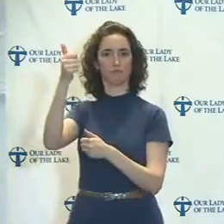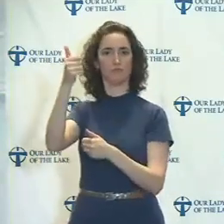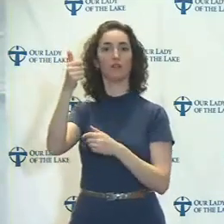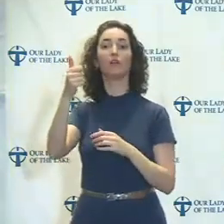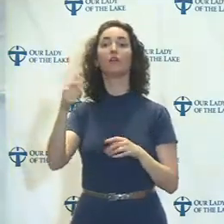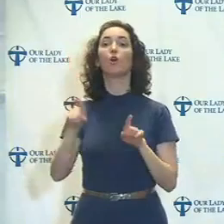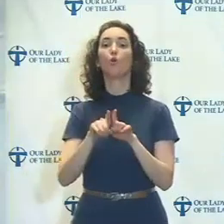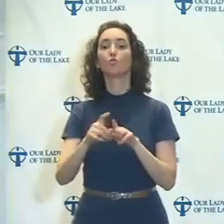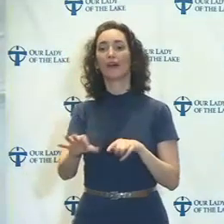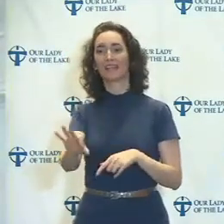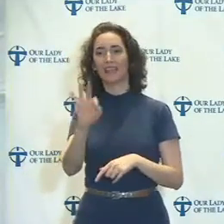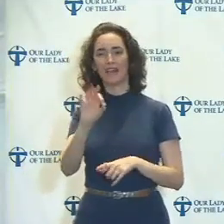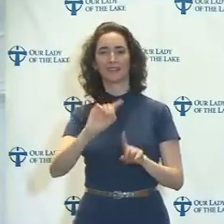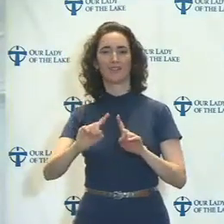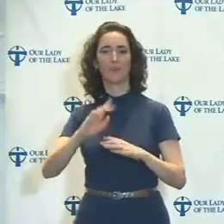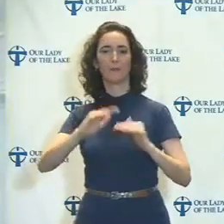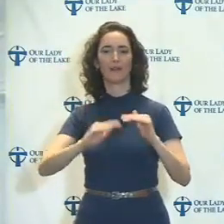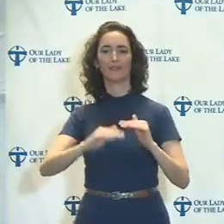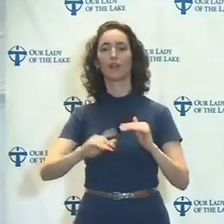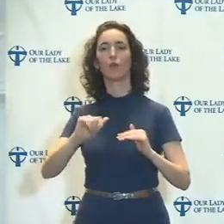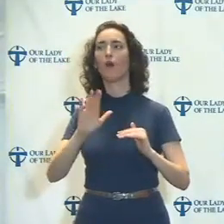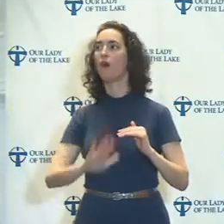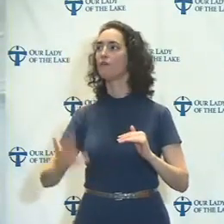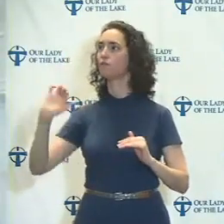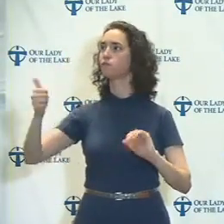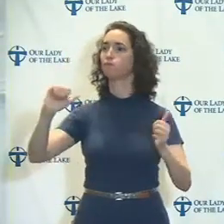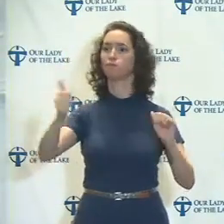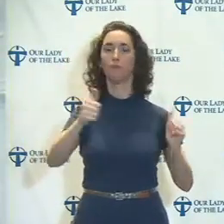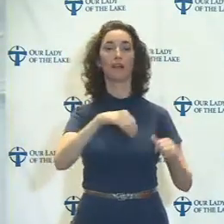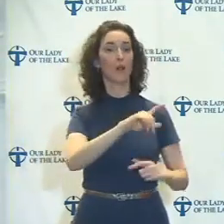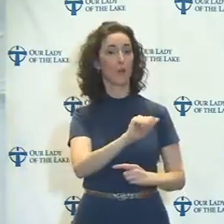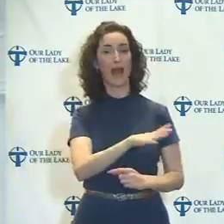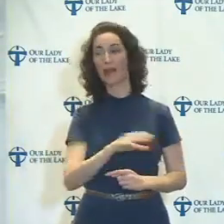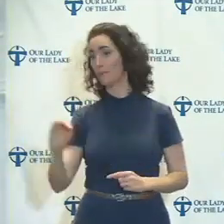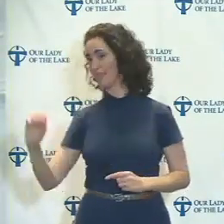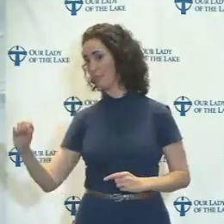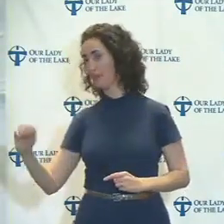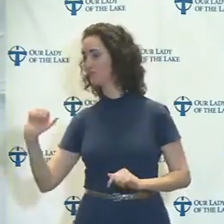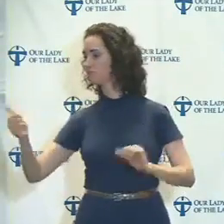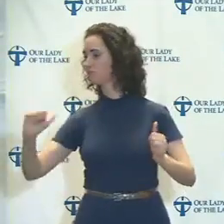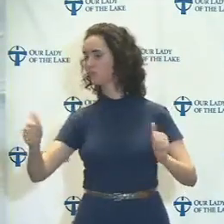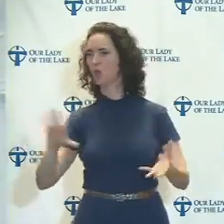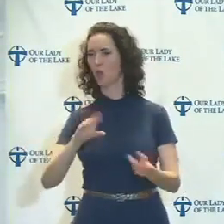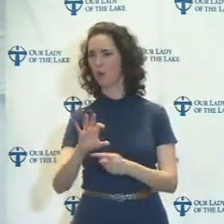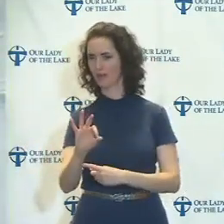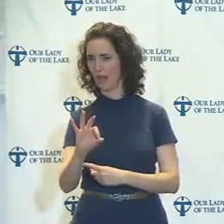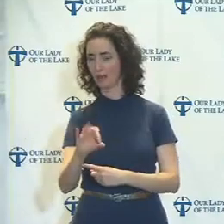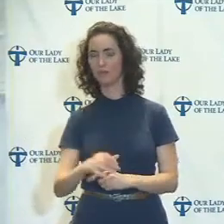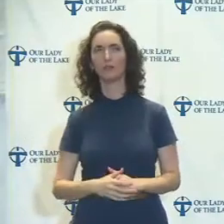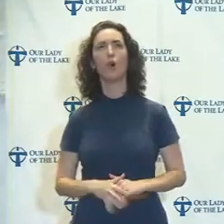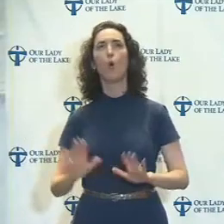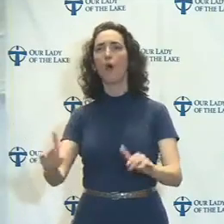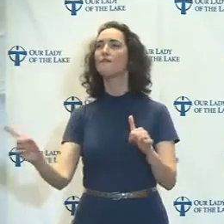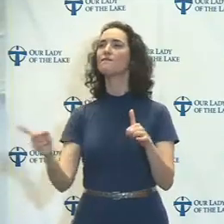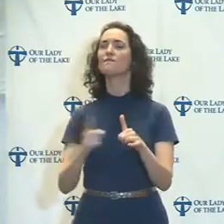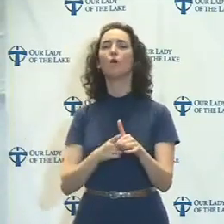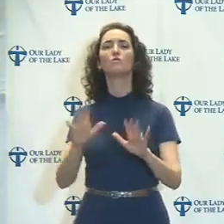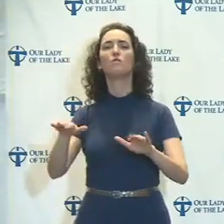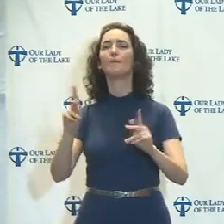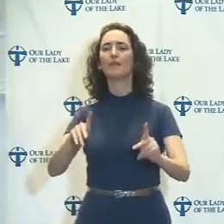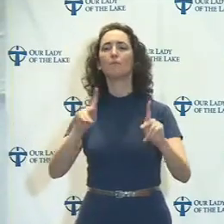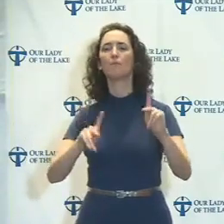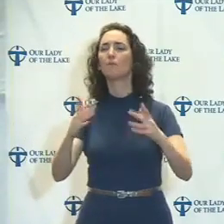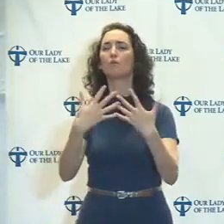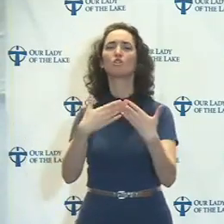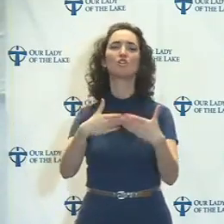We have 9 facilities around Louisiana and Mississippi. I think I want to start by actually thanking the general public. One of the